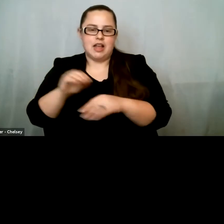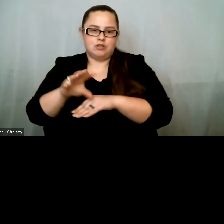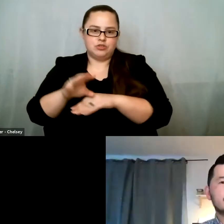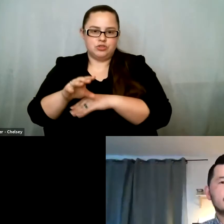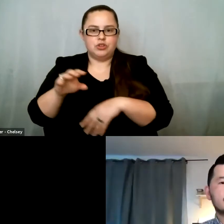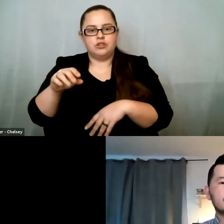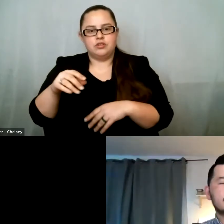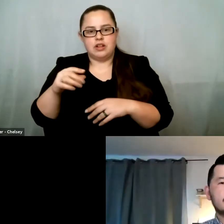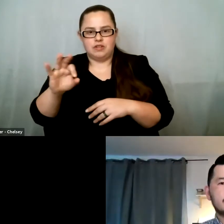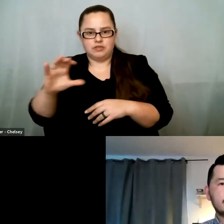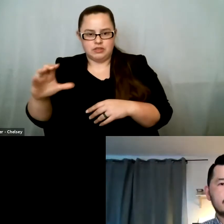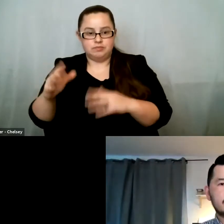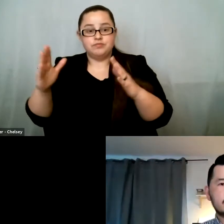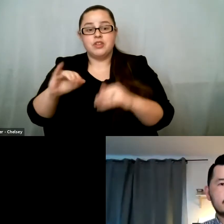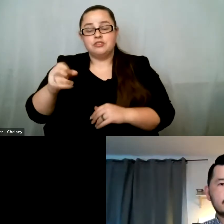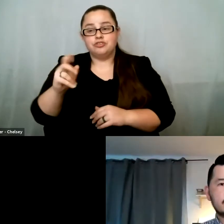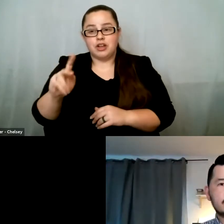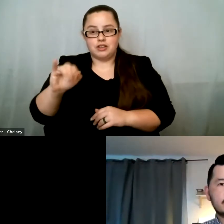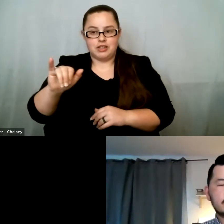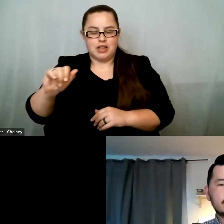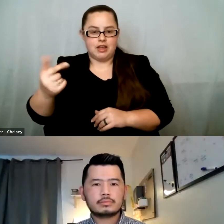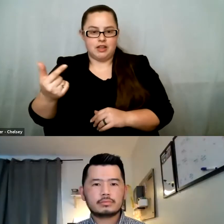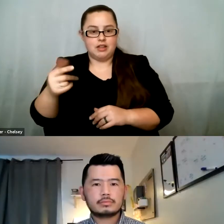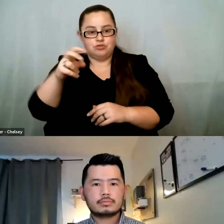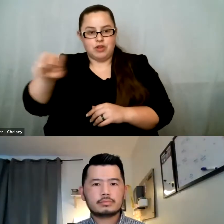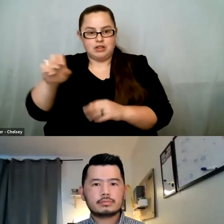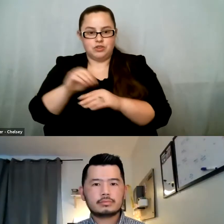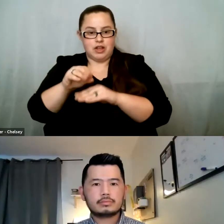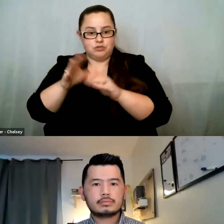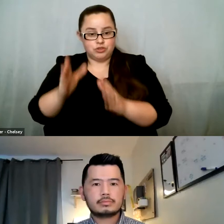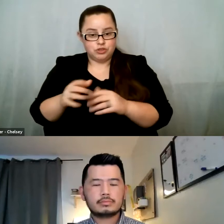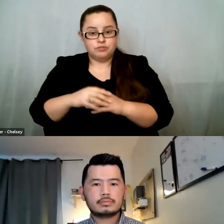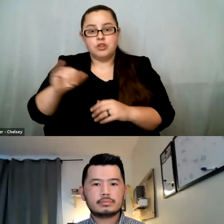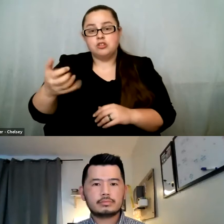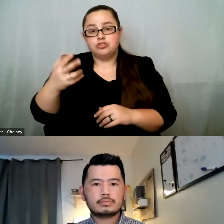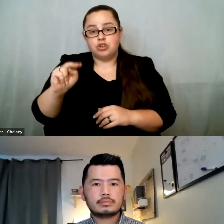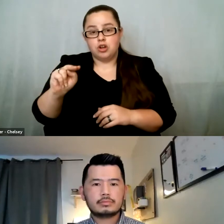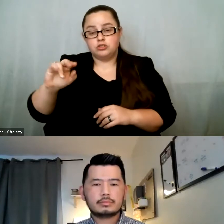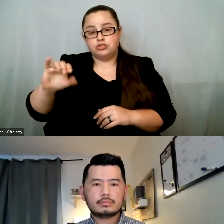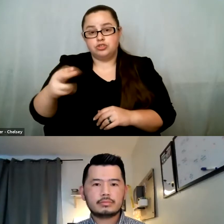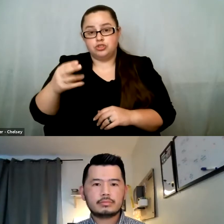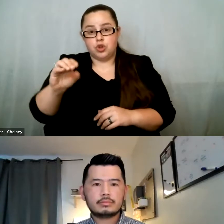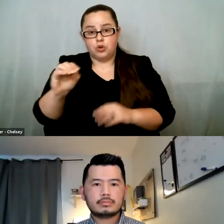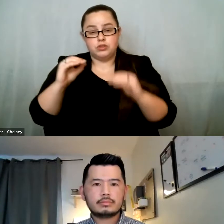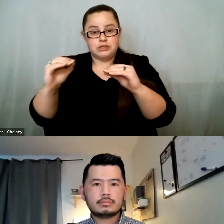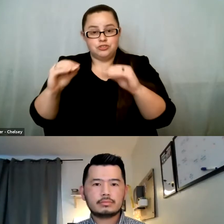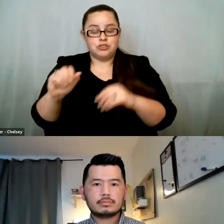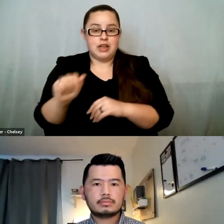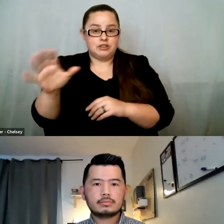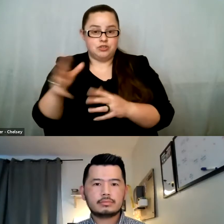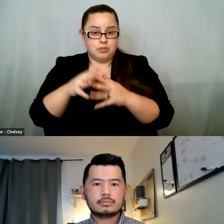transfer counselor at Fresno City College. John Cho teaches Asian American Studies at Fresno City